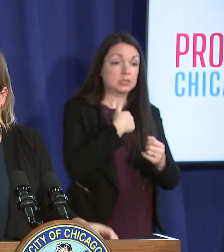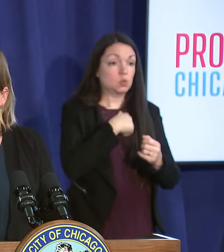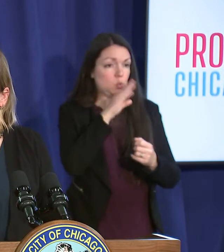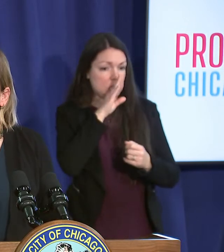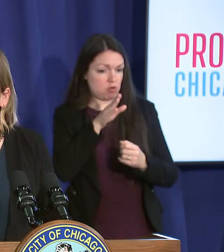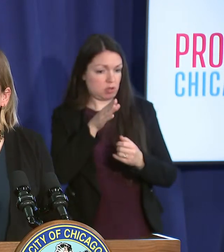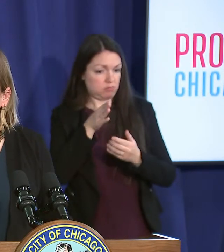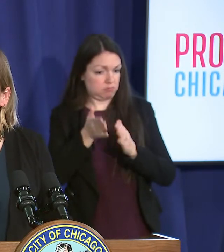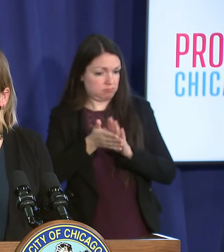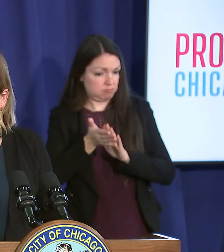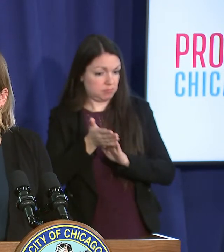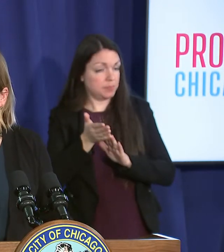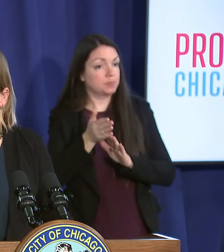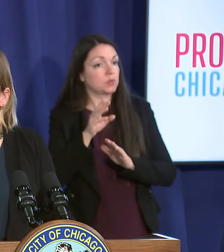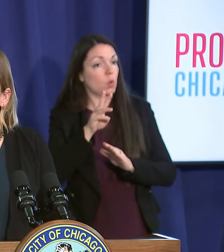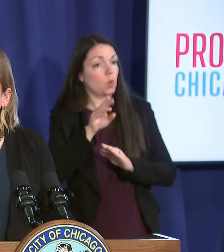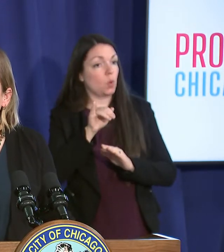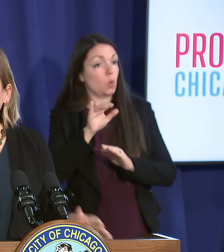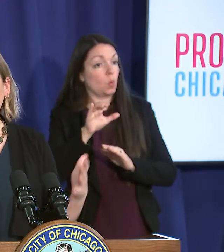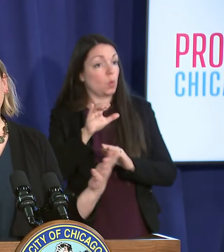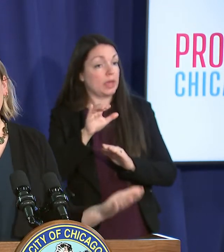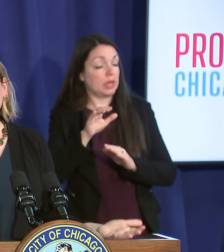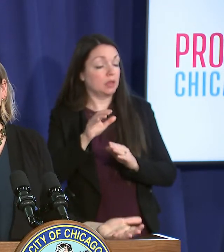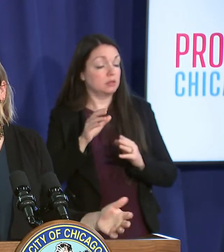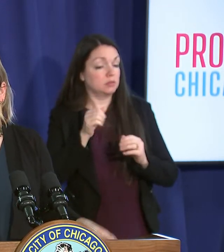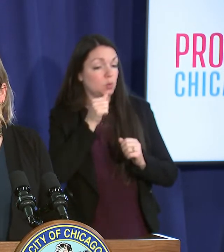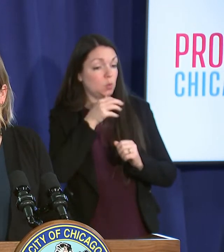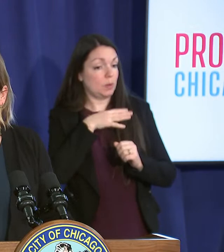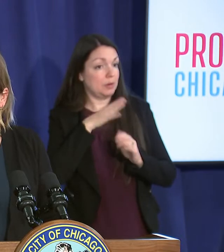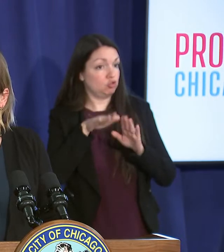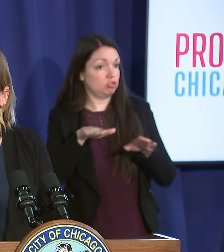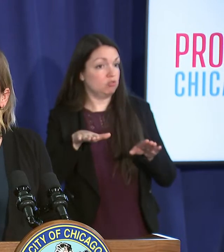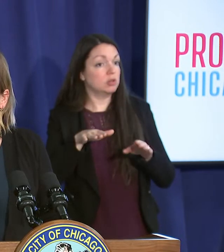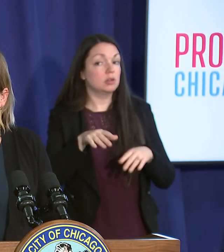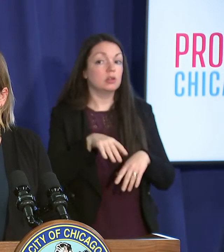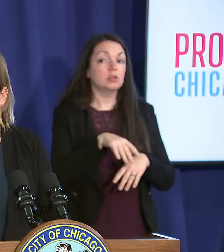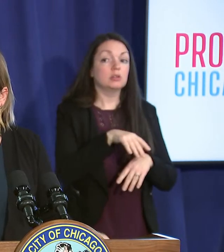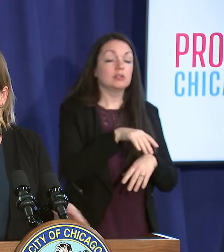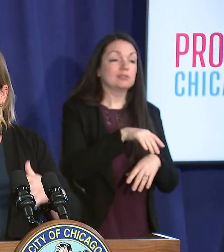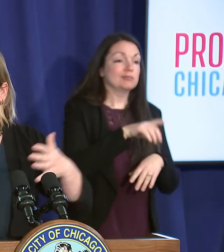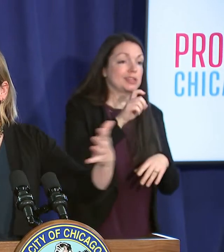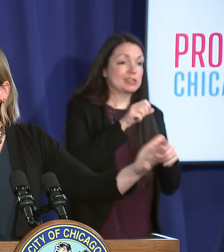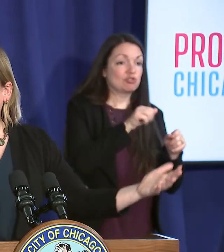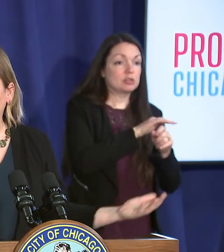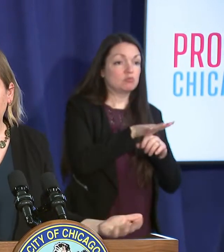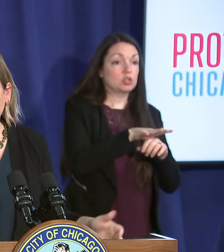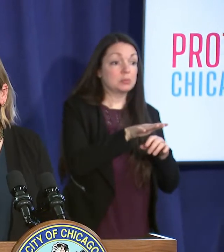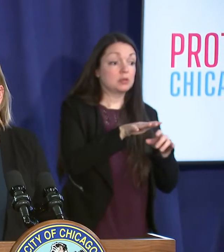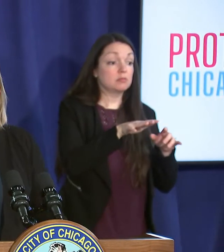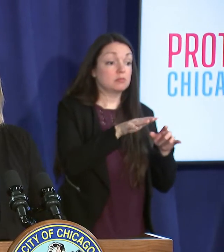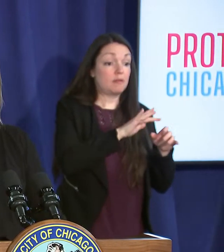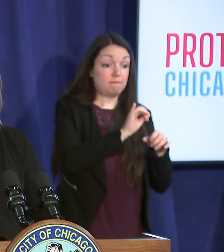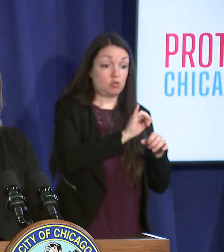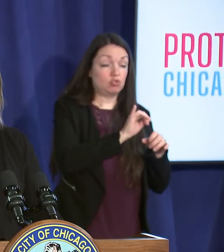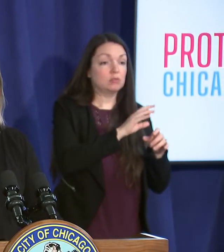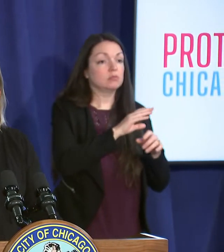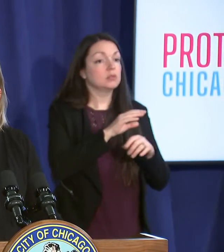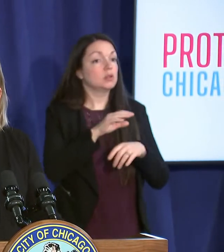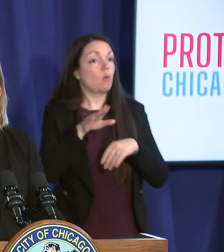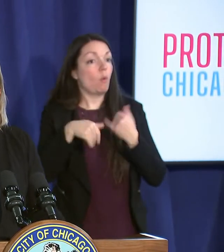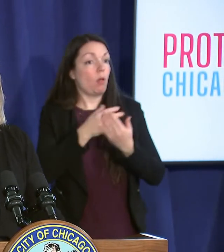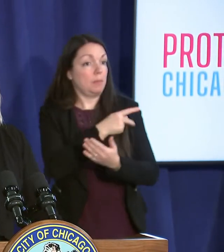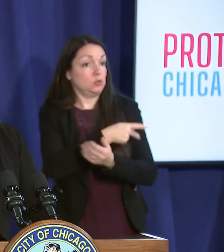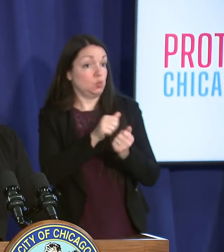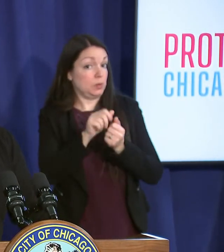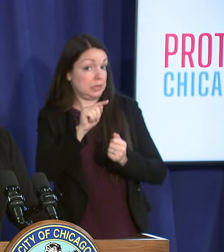which is the Women, Infant, and Children Nutritional Program. We directly operate sexually transmitted infection programs. We see all the patients who have tuberculosis in the